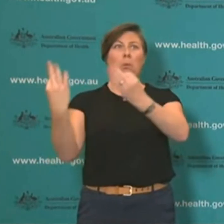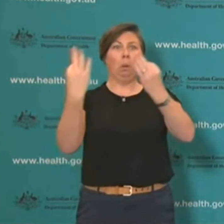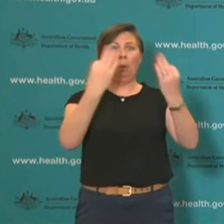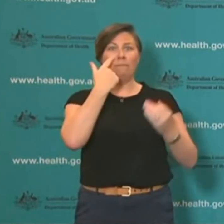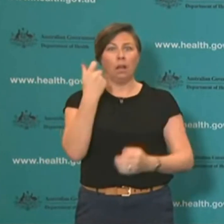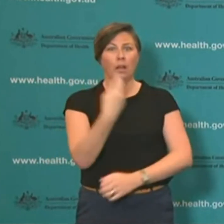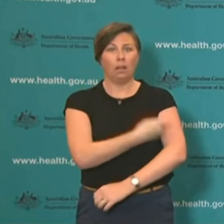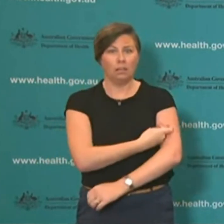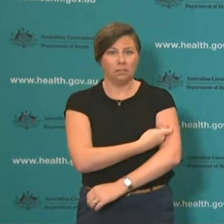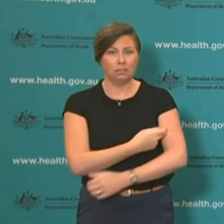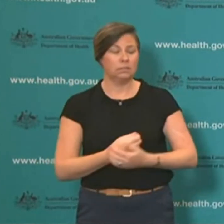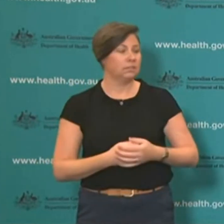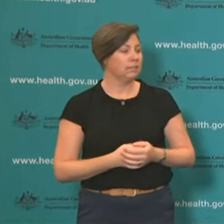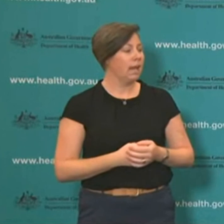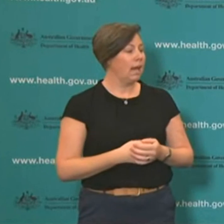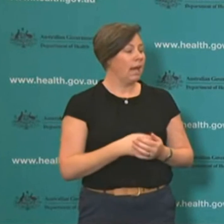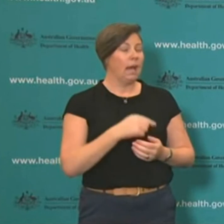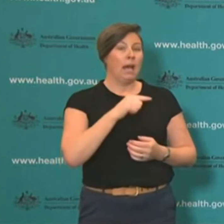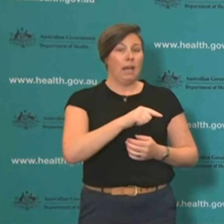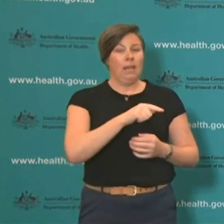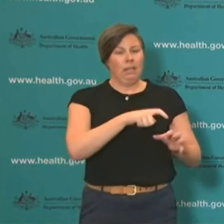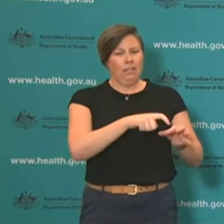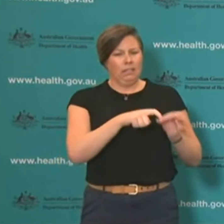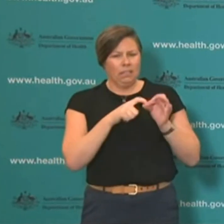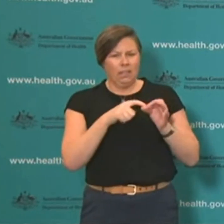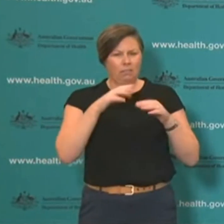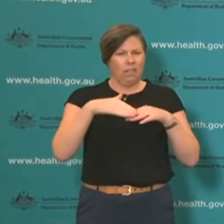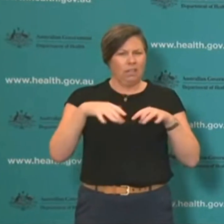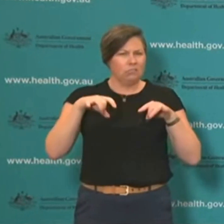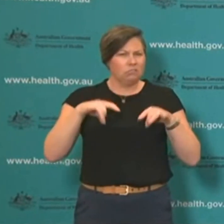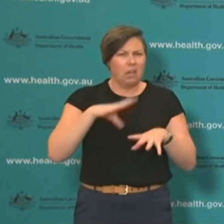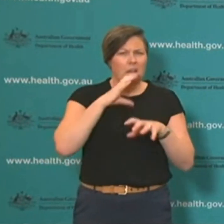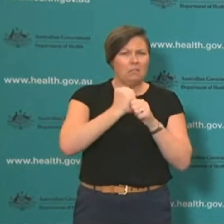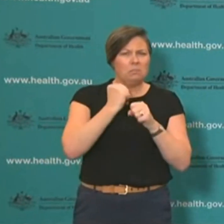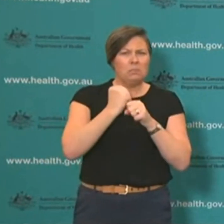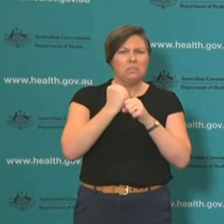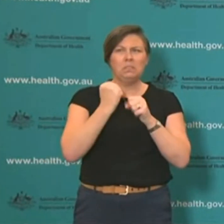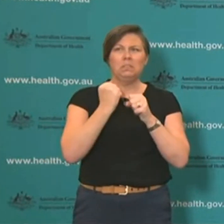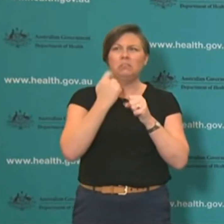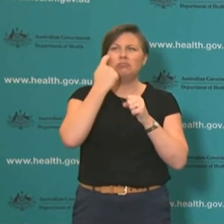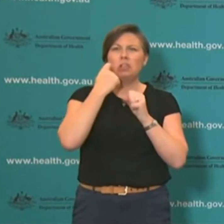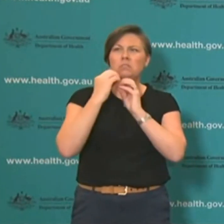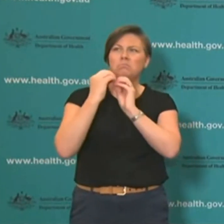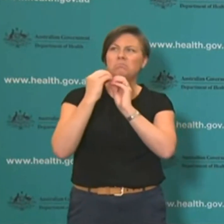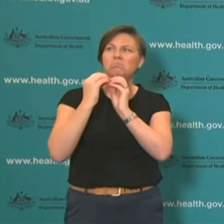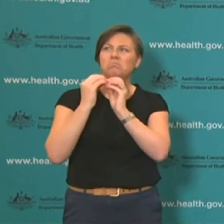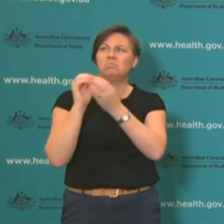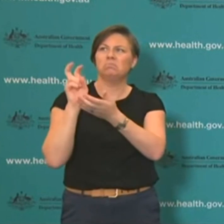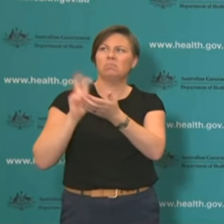question on notice, I'm afraid. I'm not across how close we would be to signing